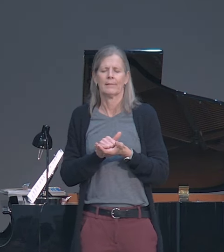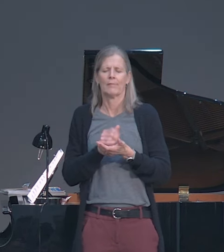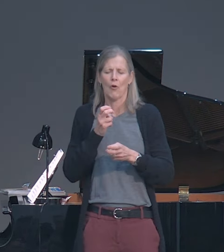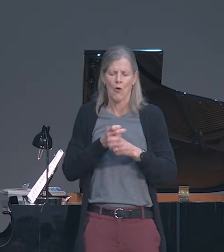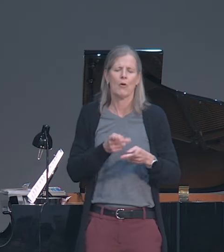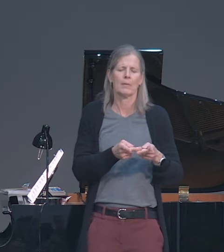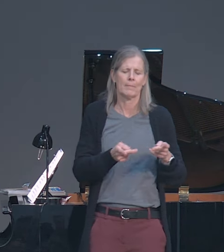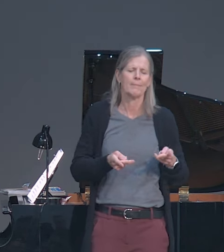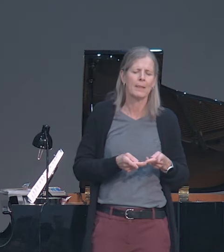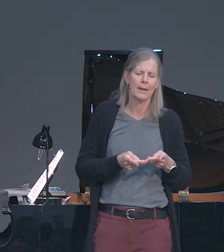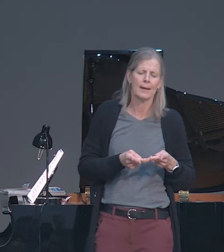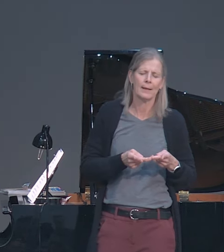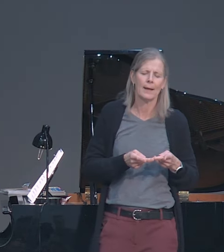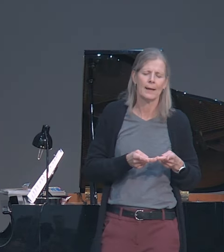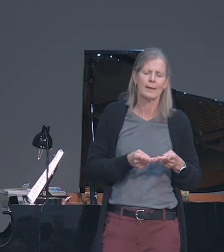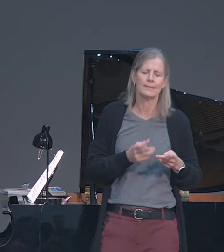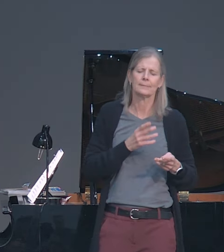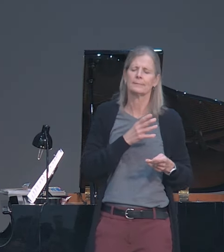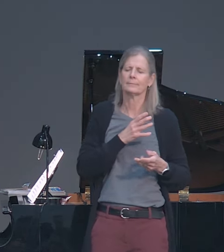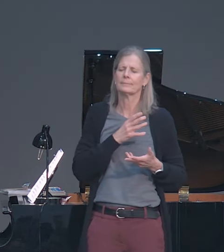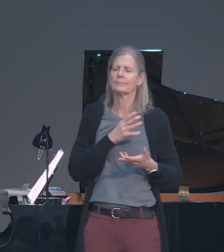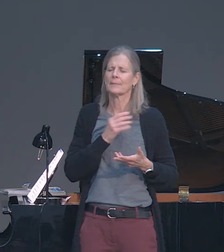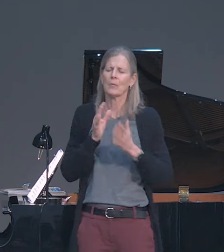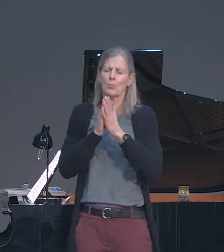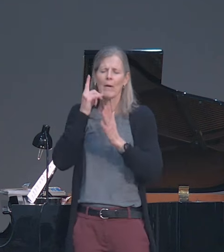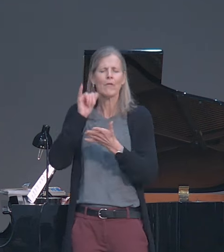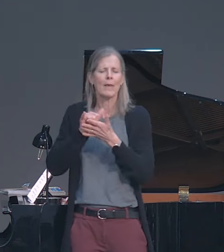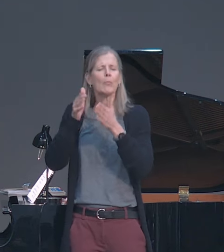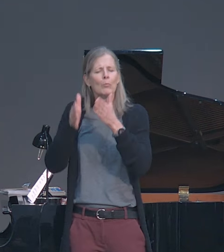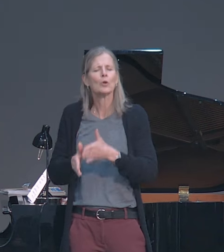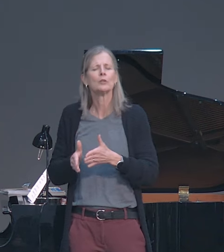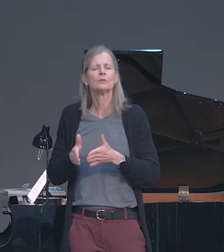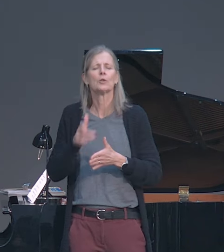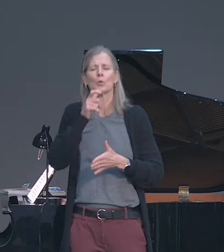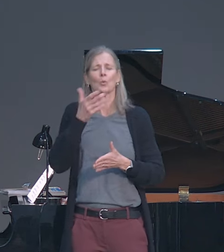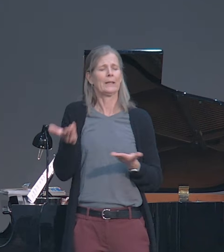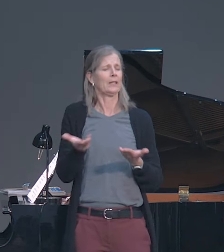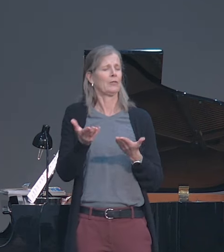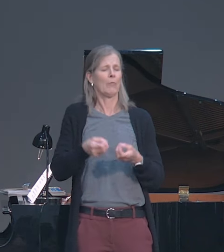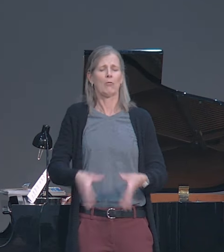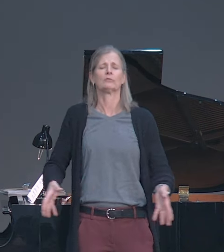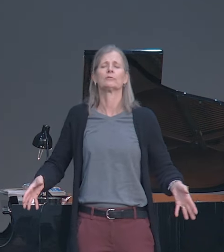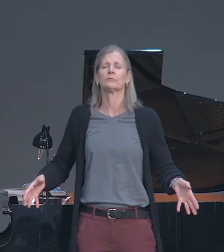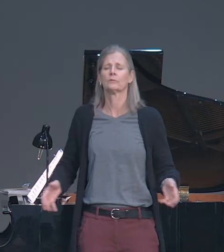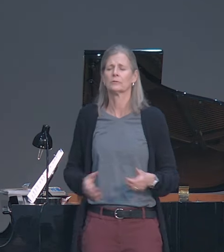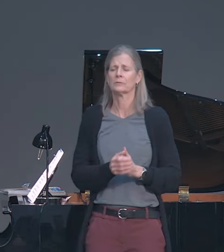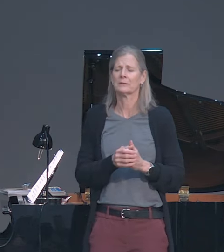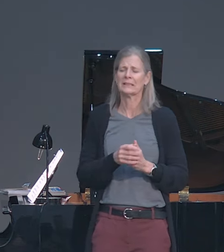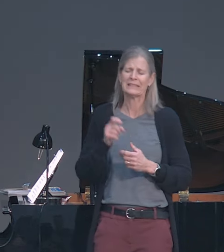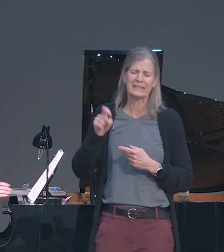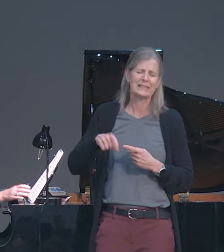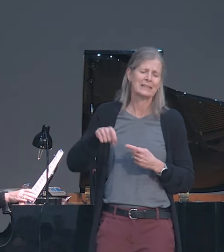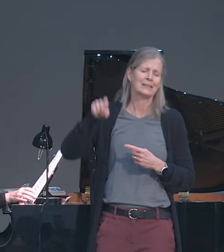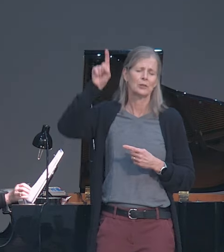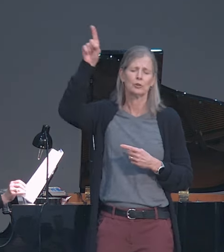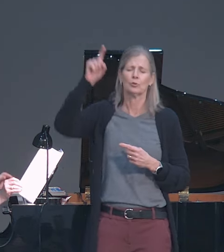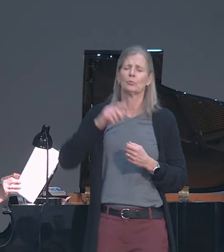hard place. And I pray for the person here who's lost, someone who needs